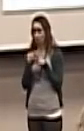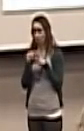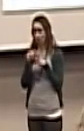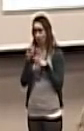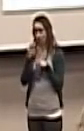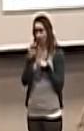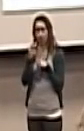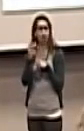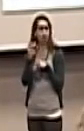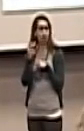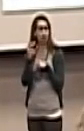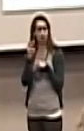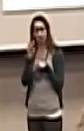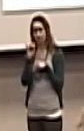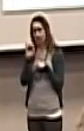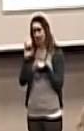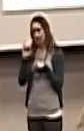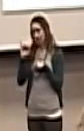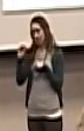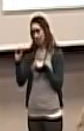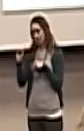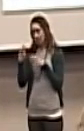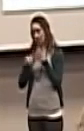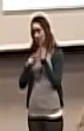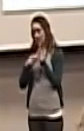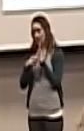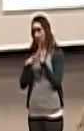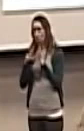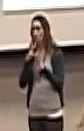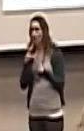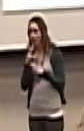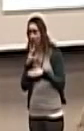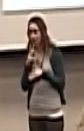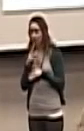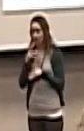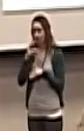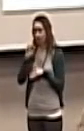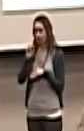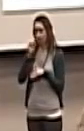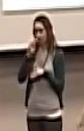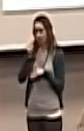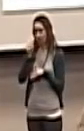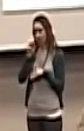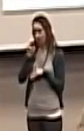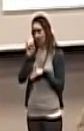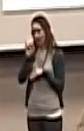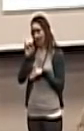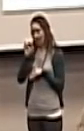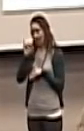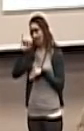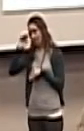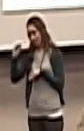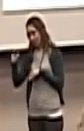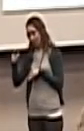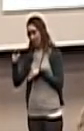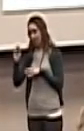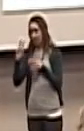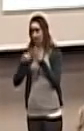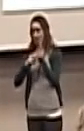mayim, means water. Shamayim means heaven. The one I love is transliterated for